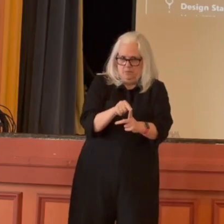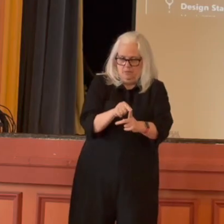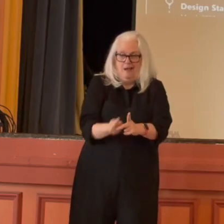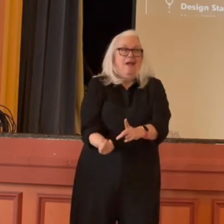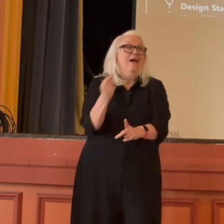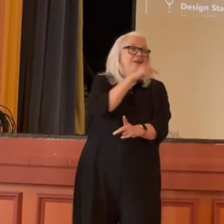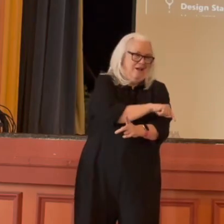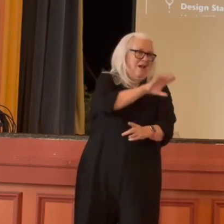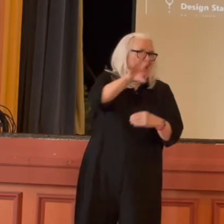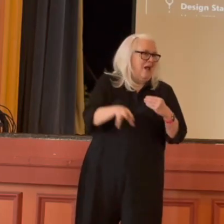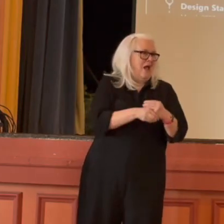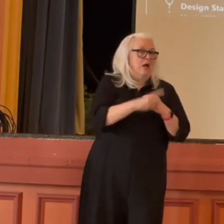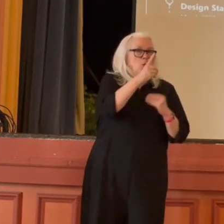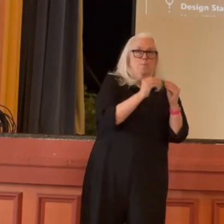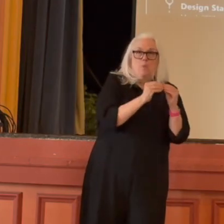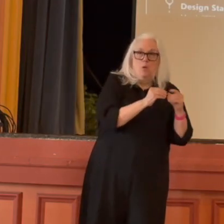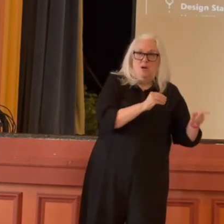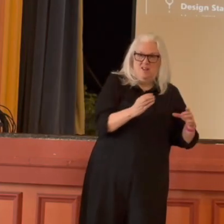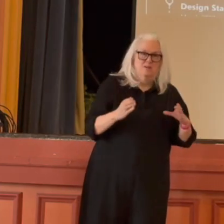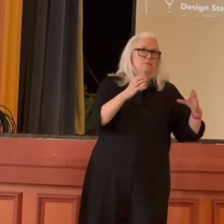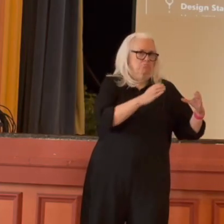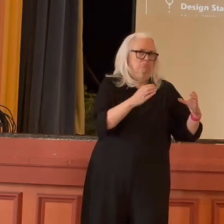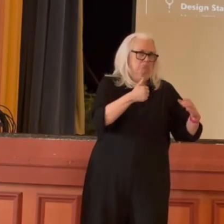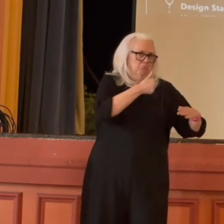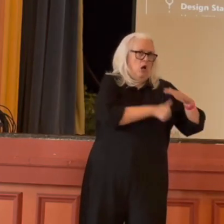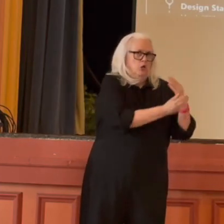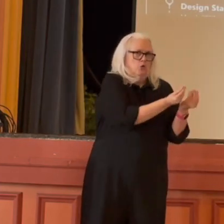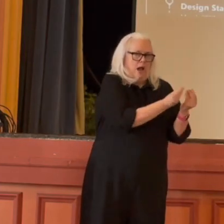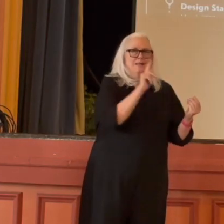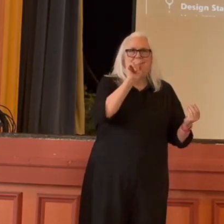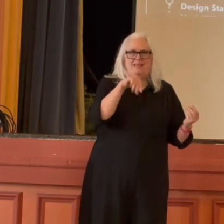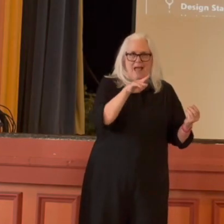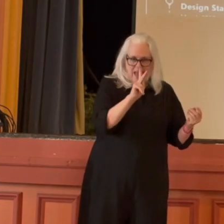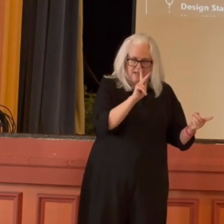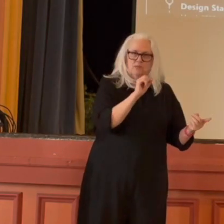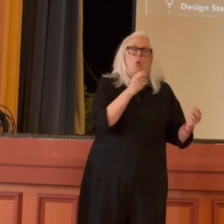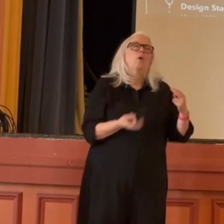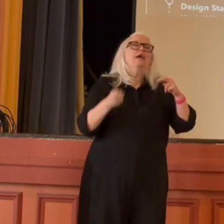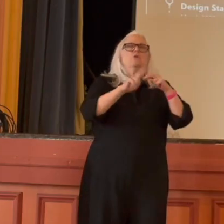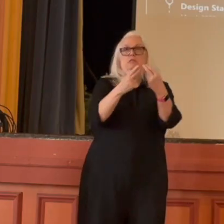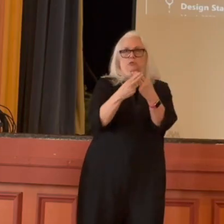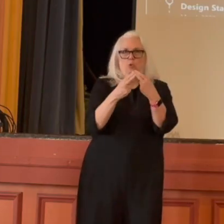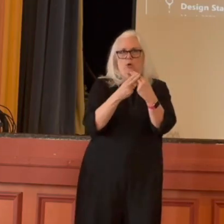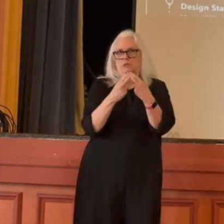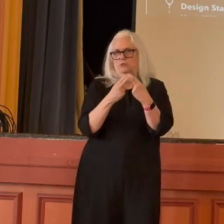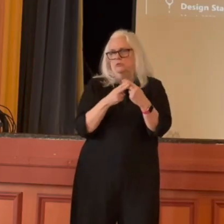more storage capacity in our system so that we overflow less out to the Buffalo River.